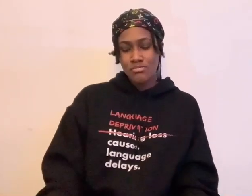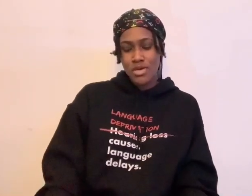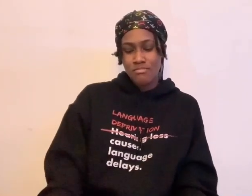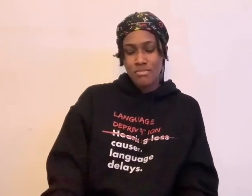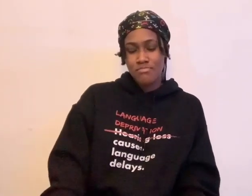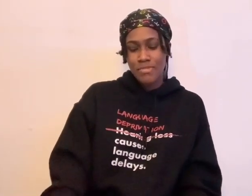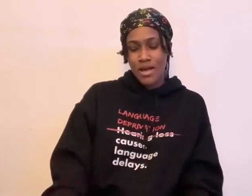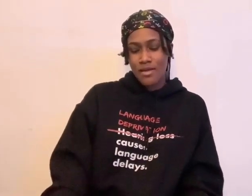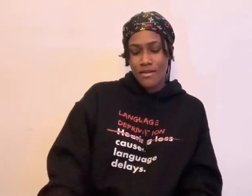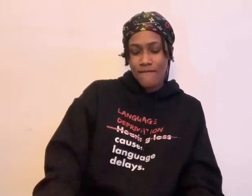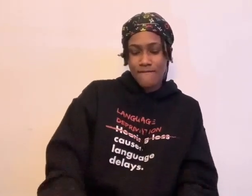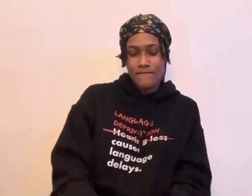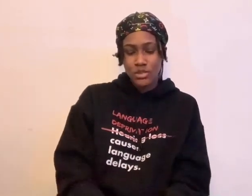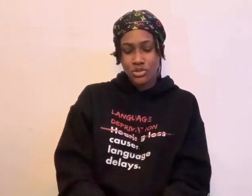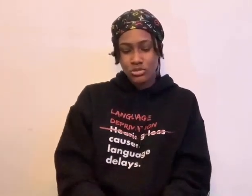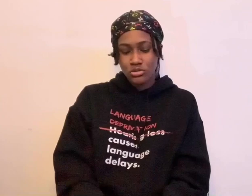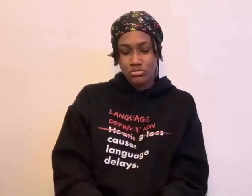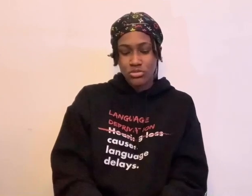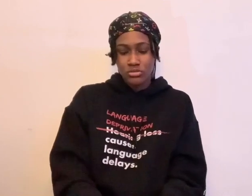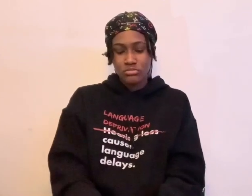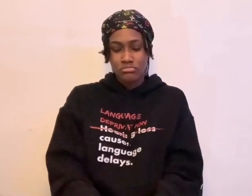me back. If I jump, you jump back.